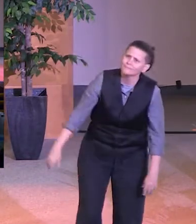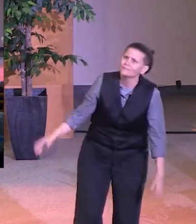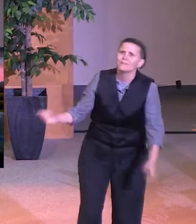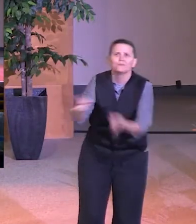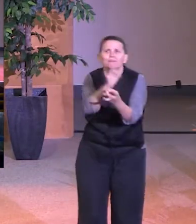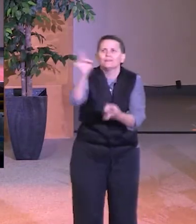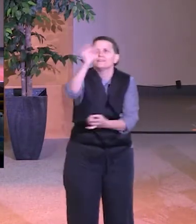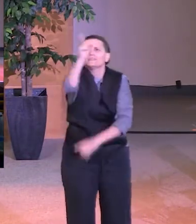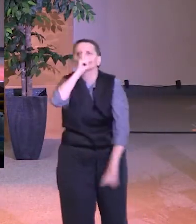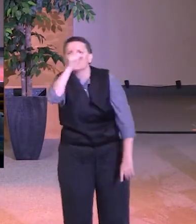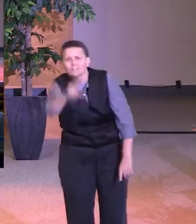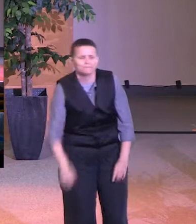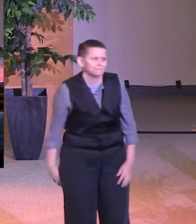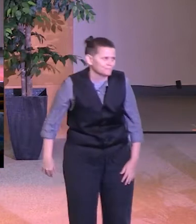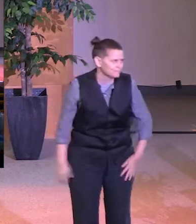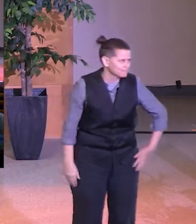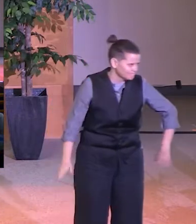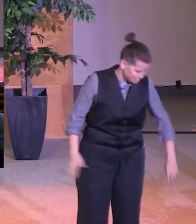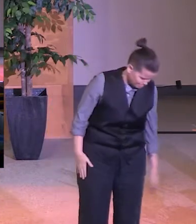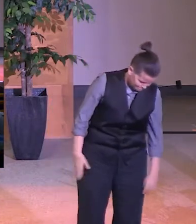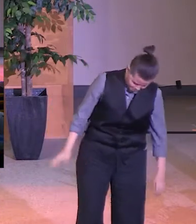know. Spirit is real.